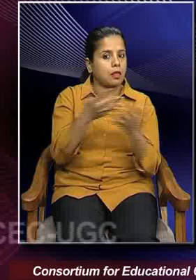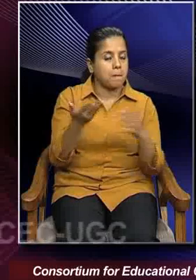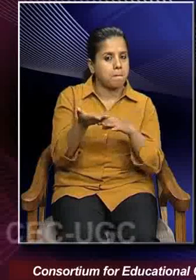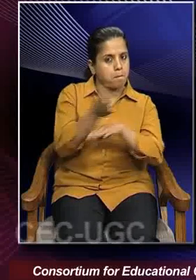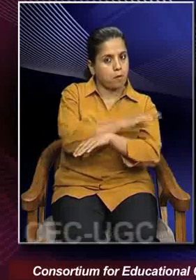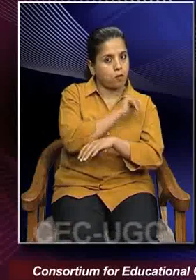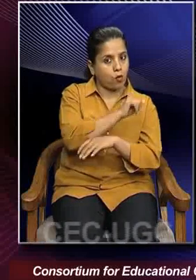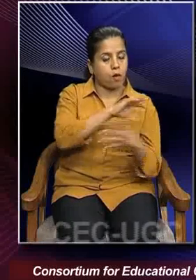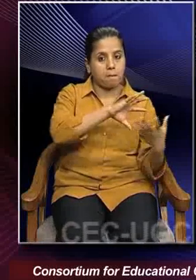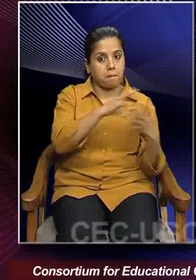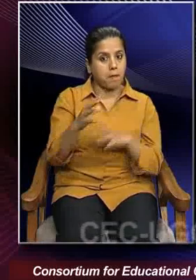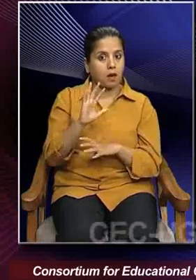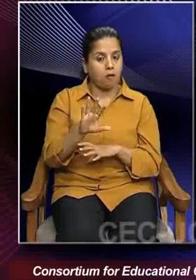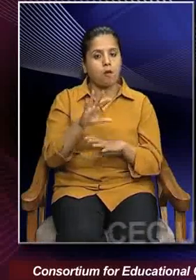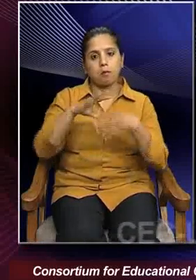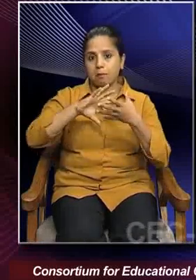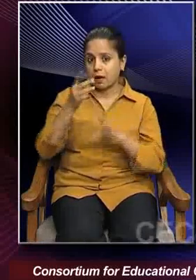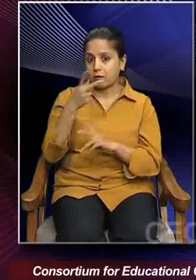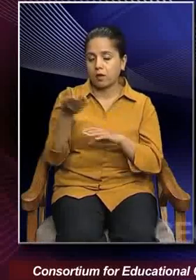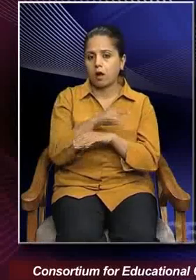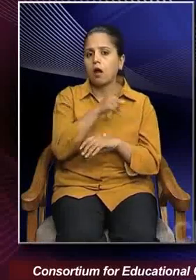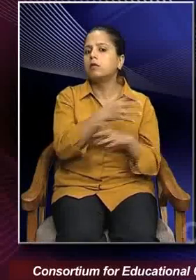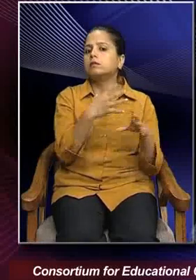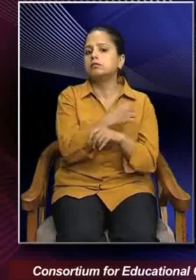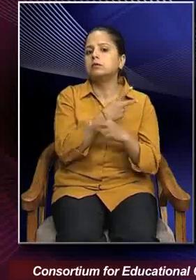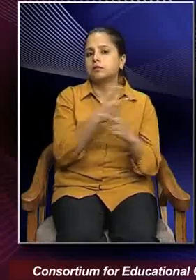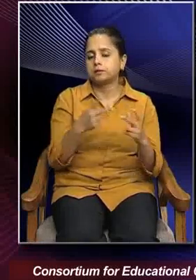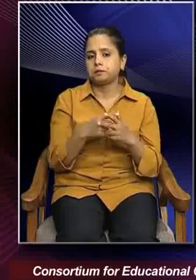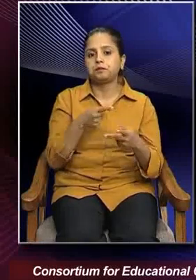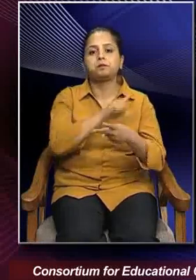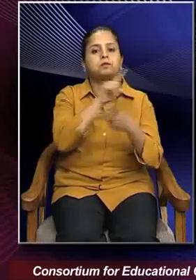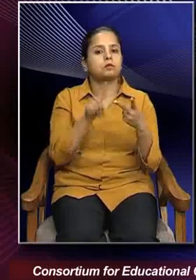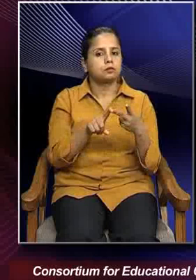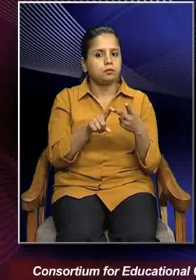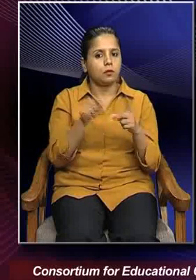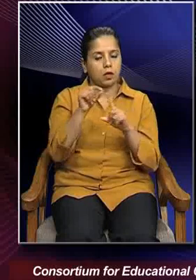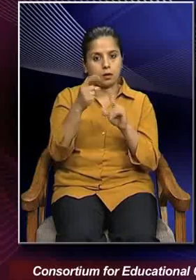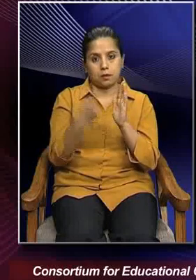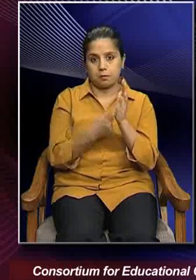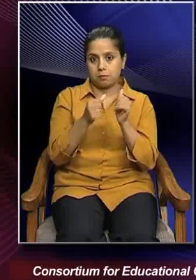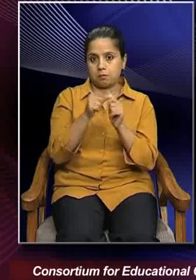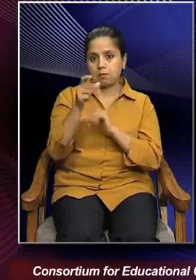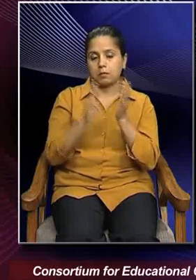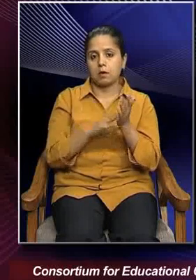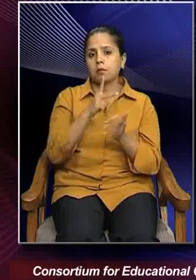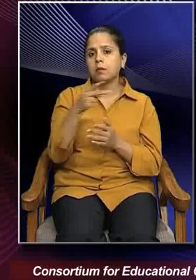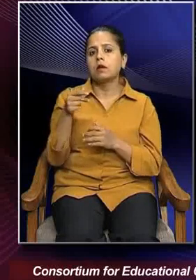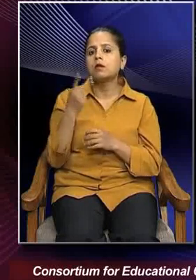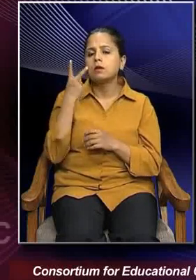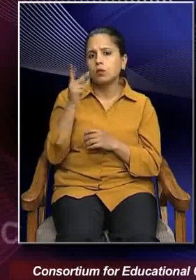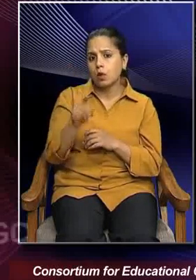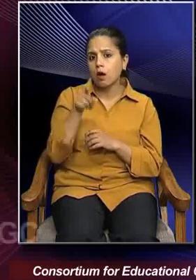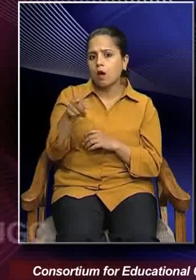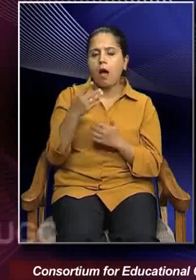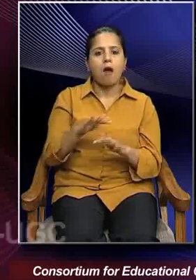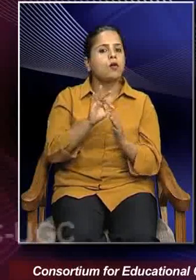its production or creation. The second, which is pradham swabhav, it means the non-existence of